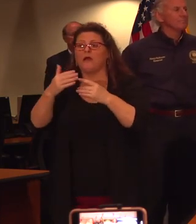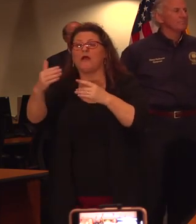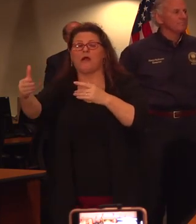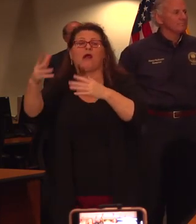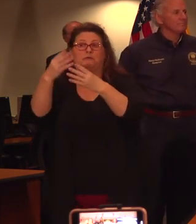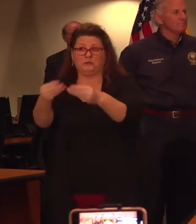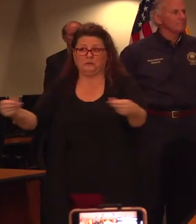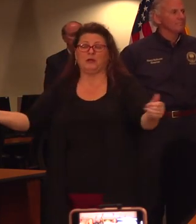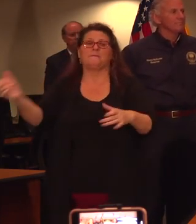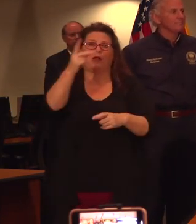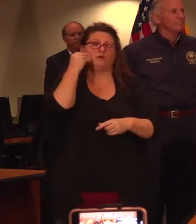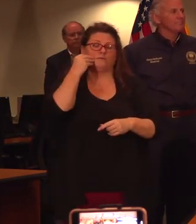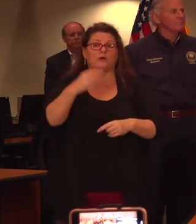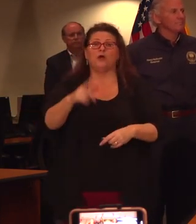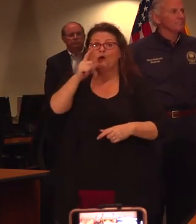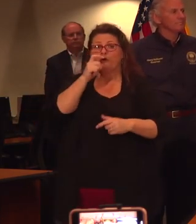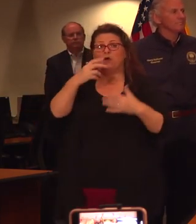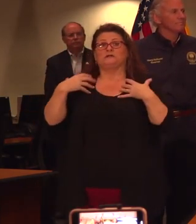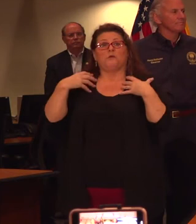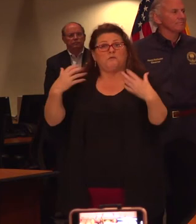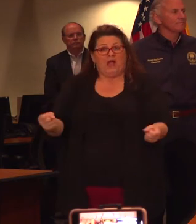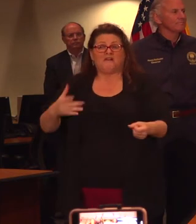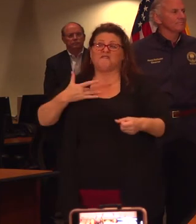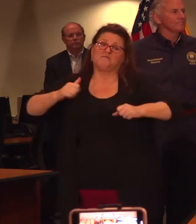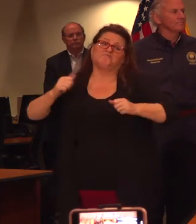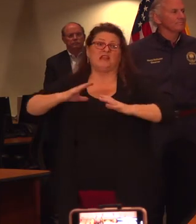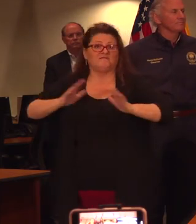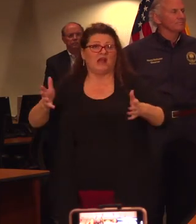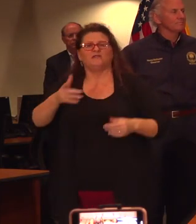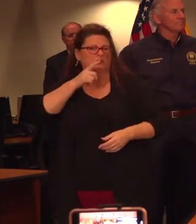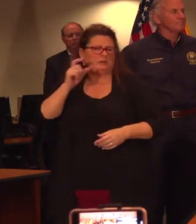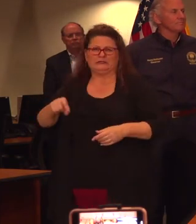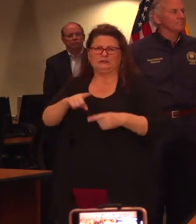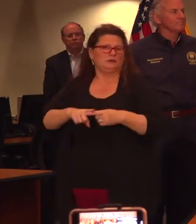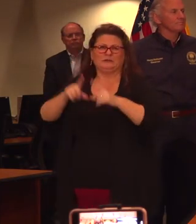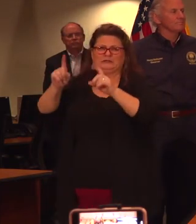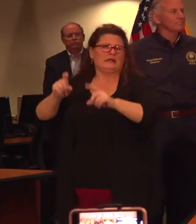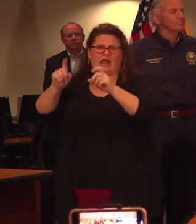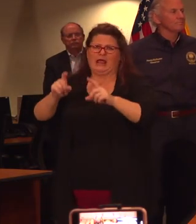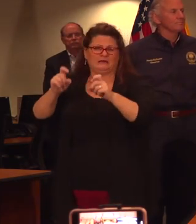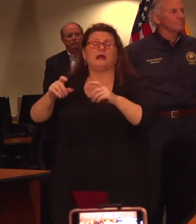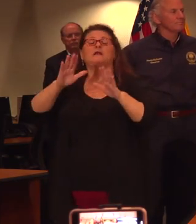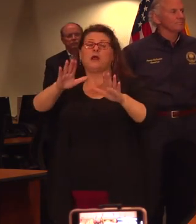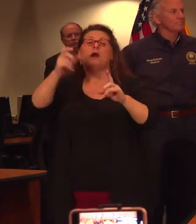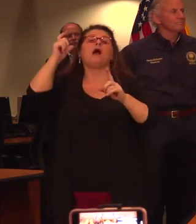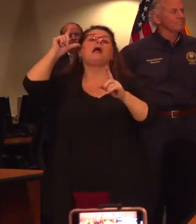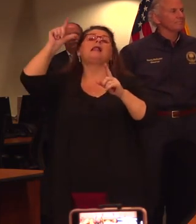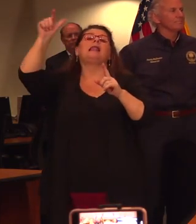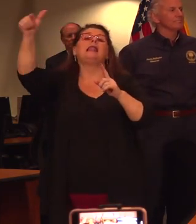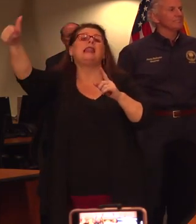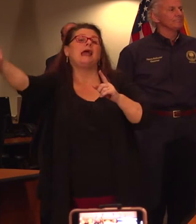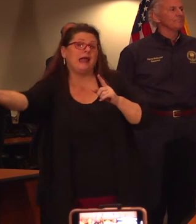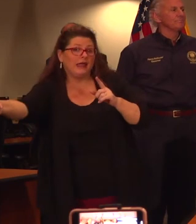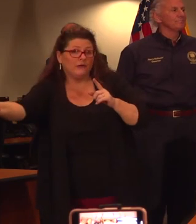test people who are well because there is still the possibility that they could be exposed at another time than they get sick. So we want to test